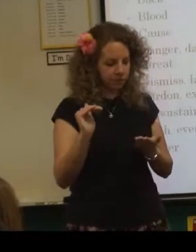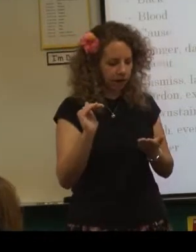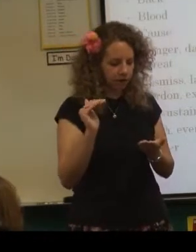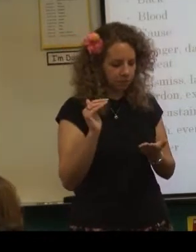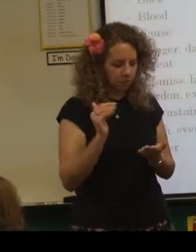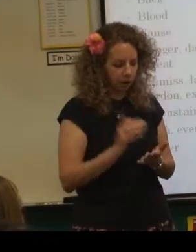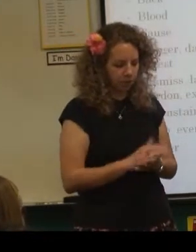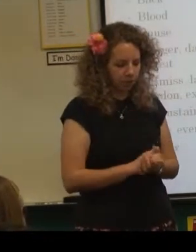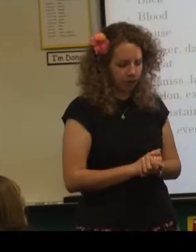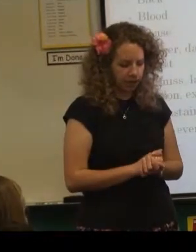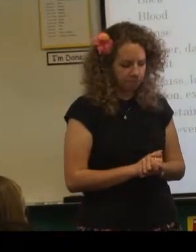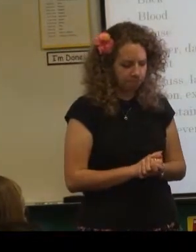I would probably,